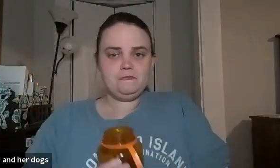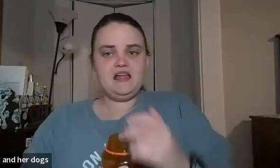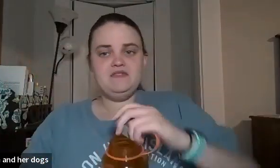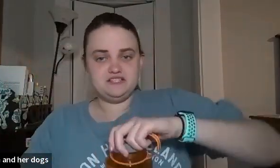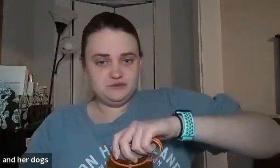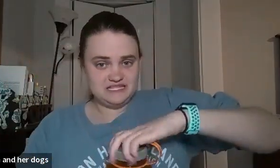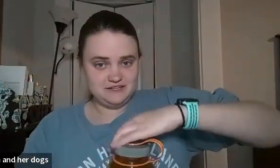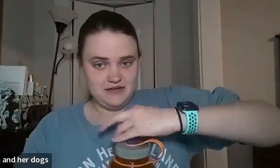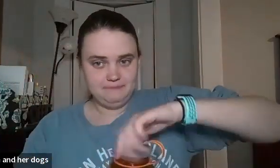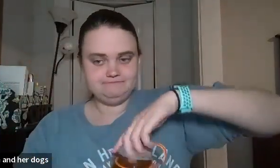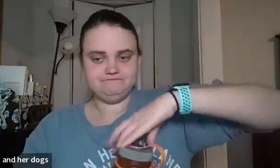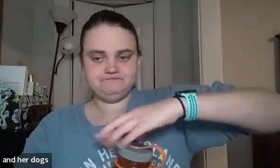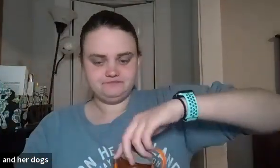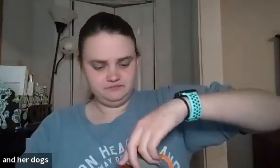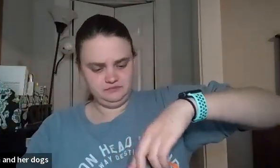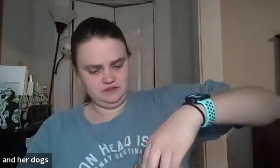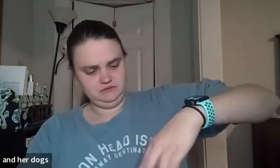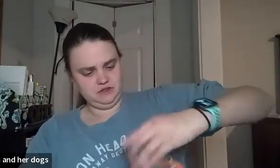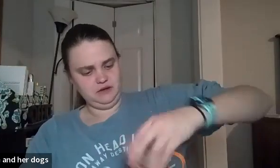And there are 2 ways to do that. Oh, okay.